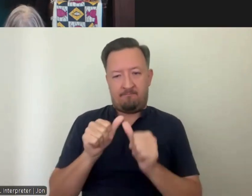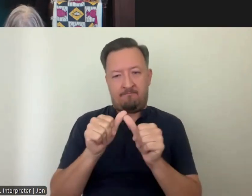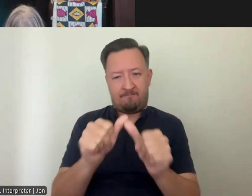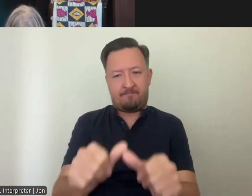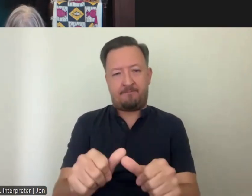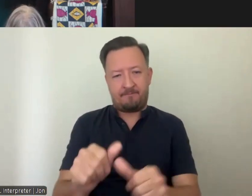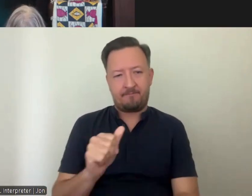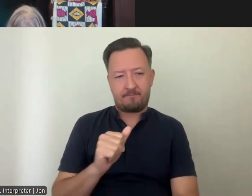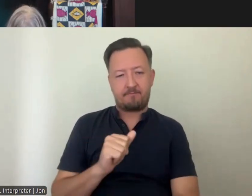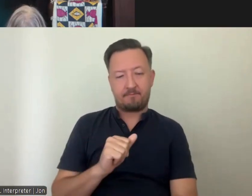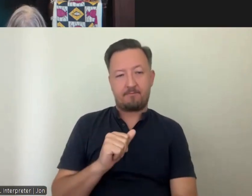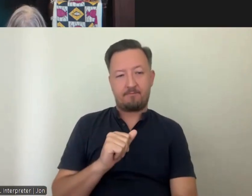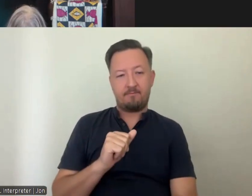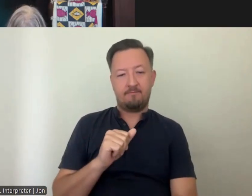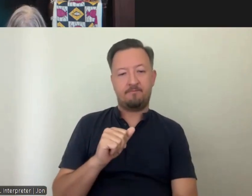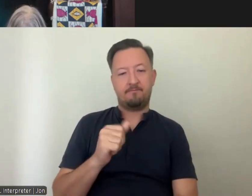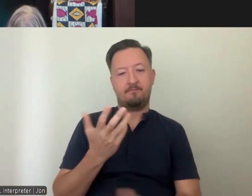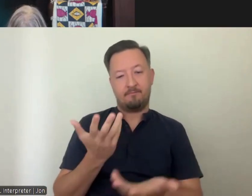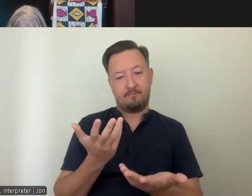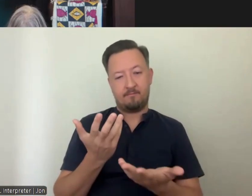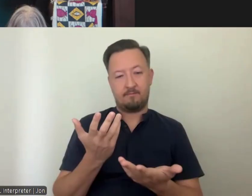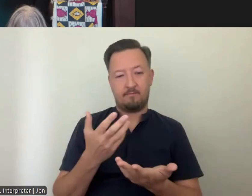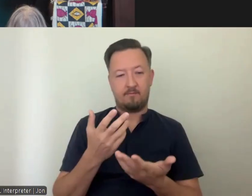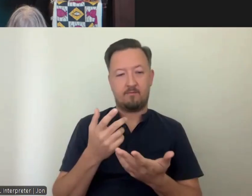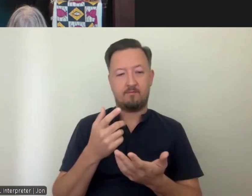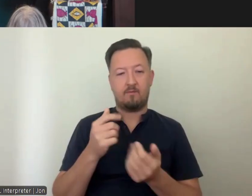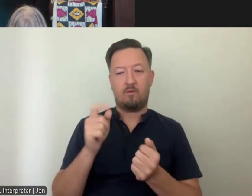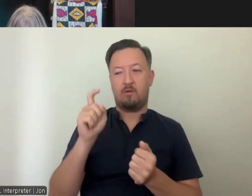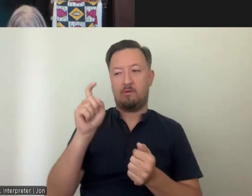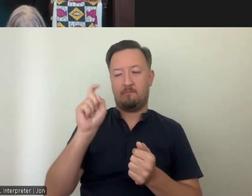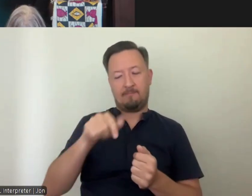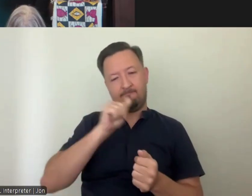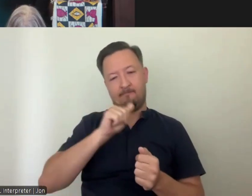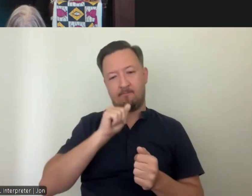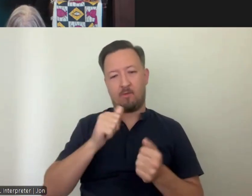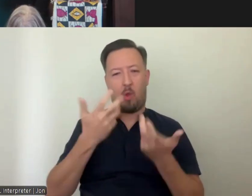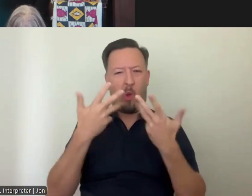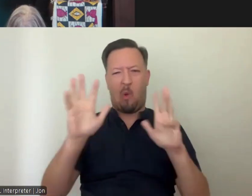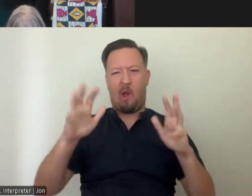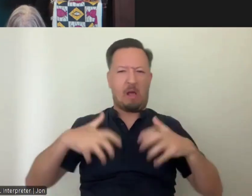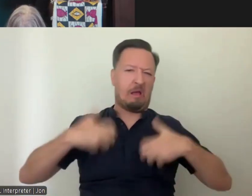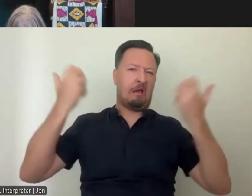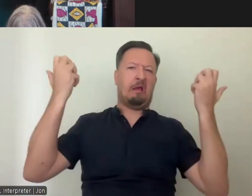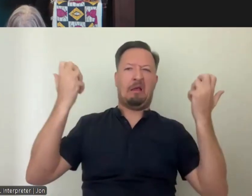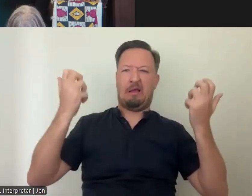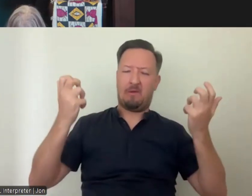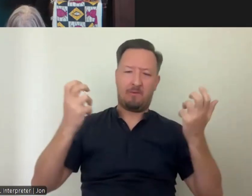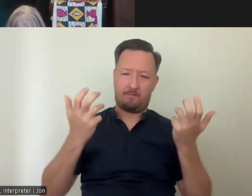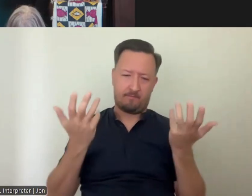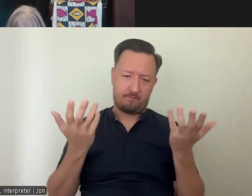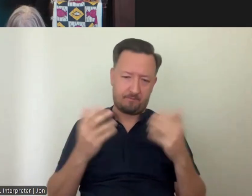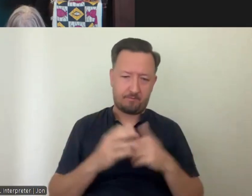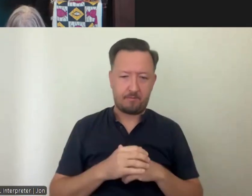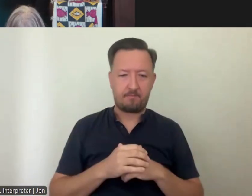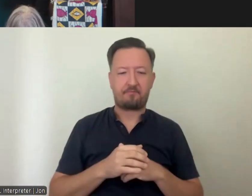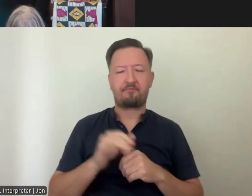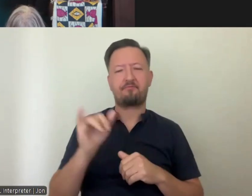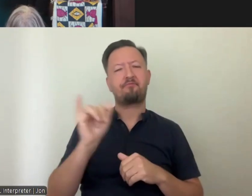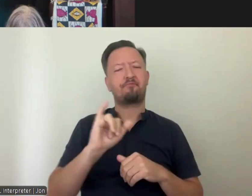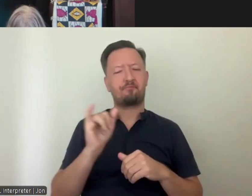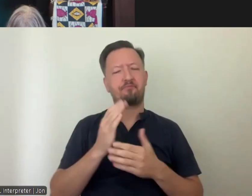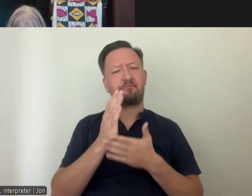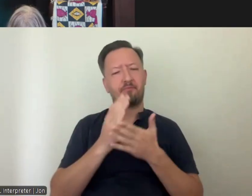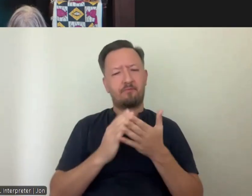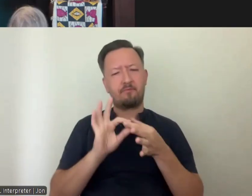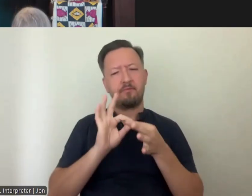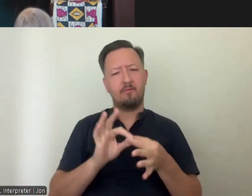tantrum, and presumably as an adult human being, you don't want to throw a tantrum. There is also something about the emotion stuff, because